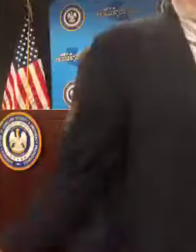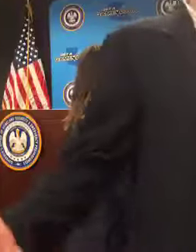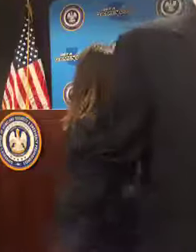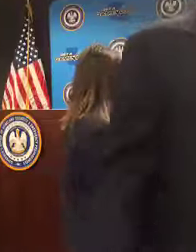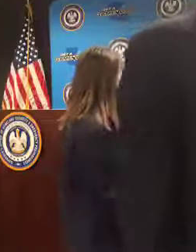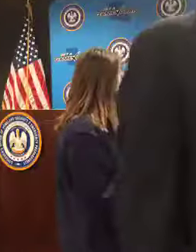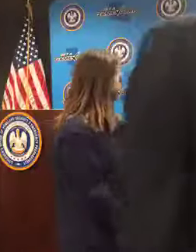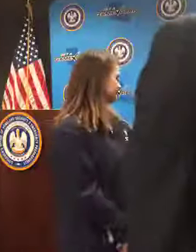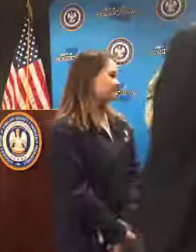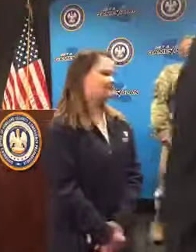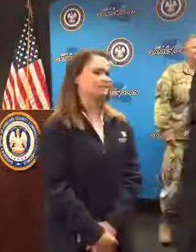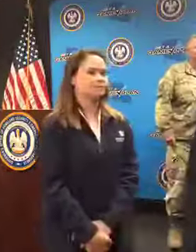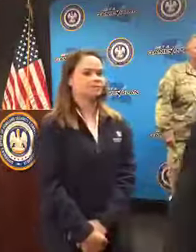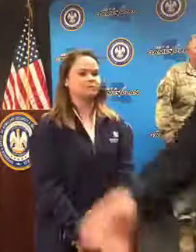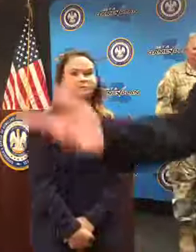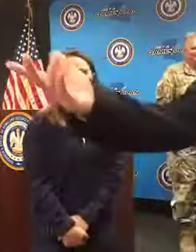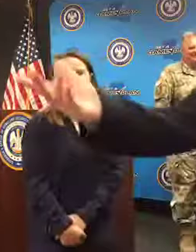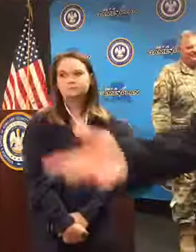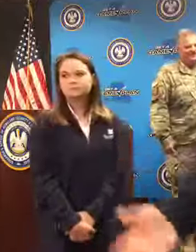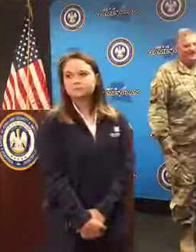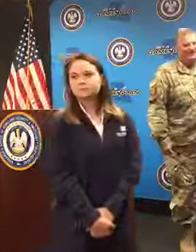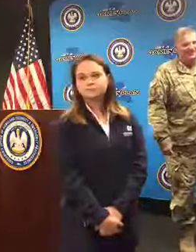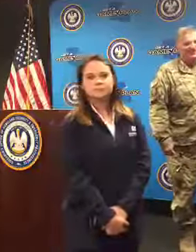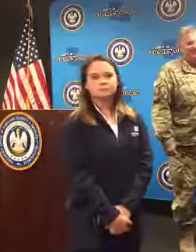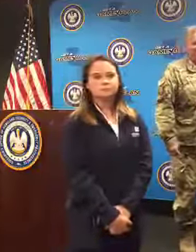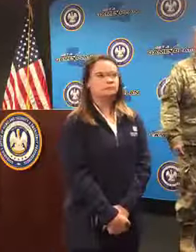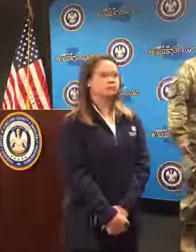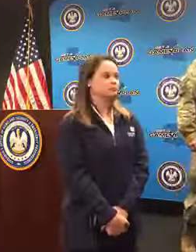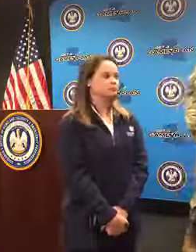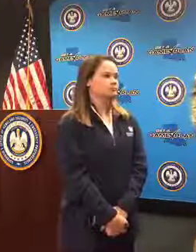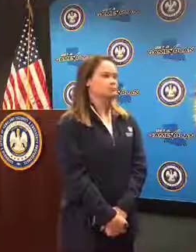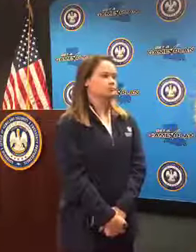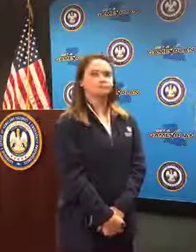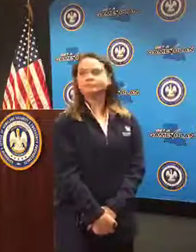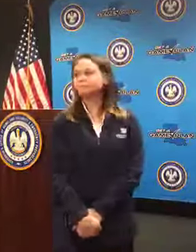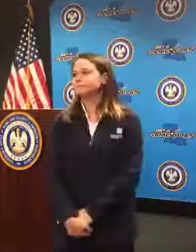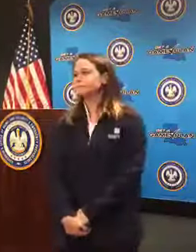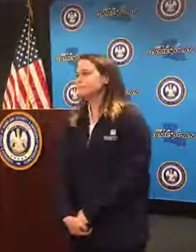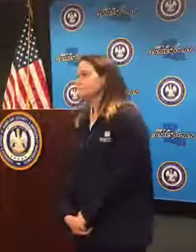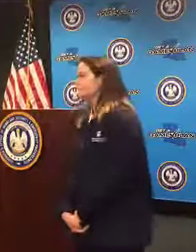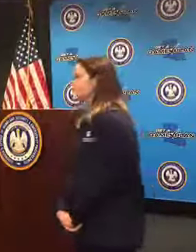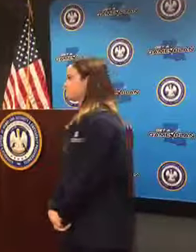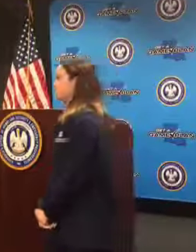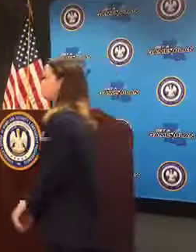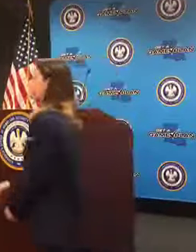smell good. I just figured I'd see you. Oh, I can't. No, thank you,